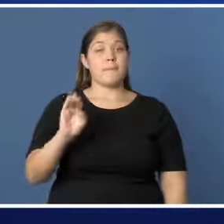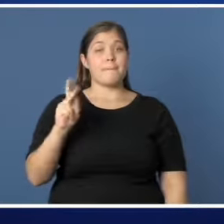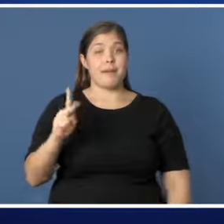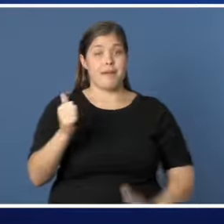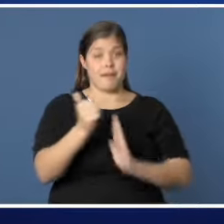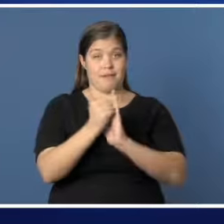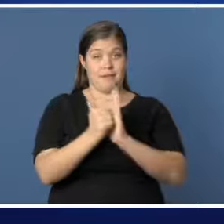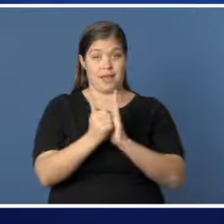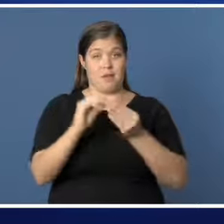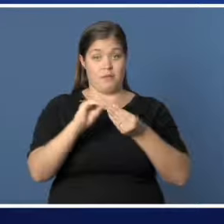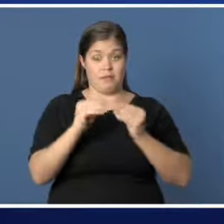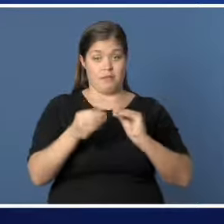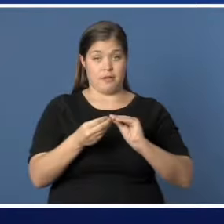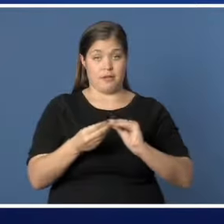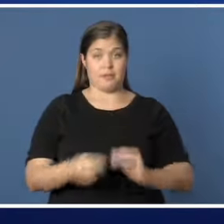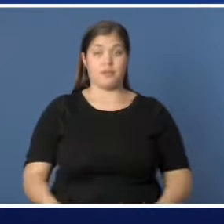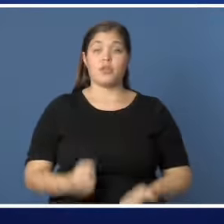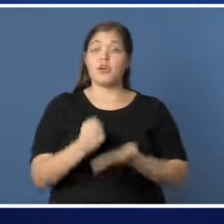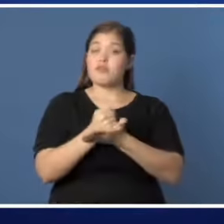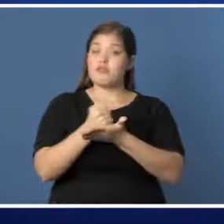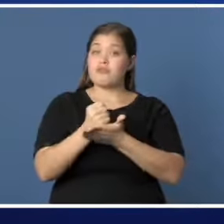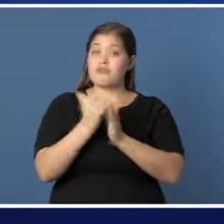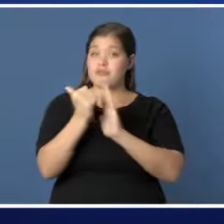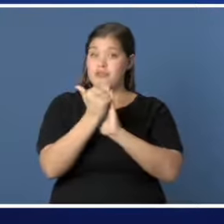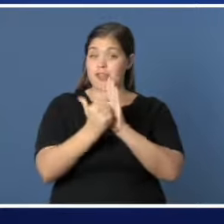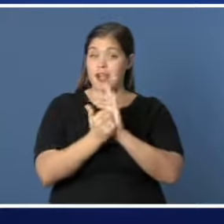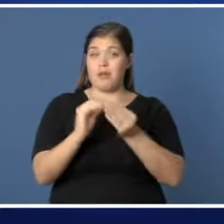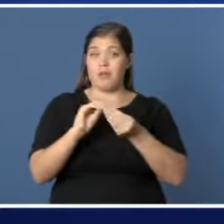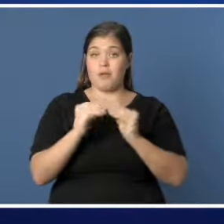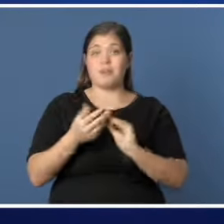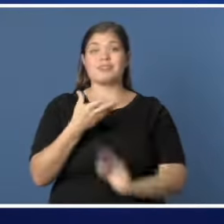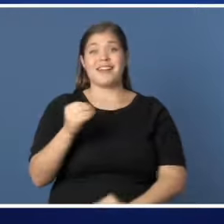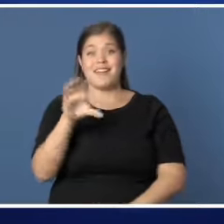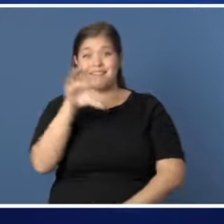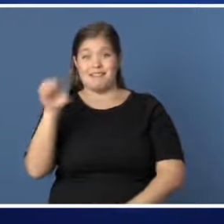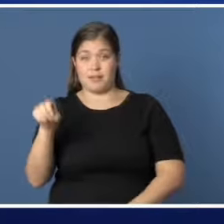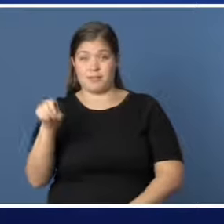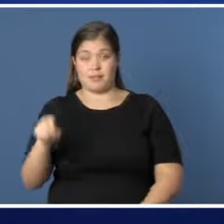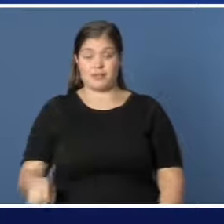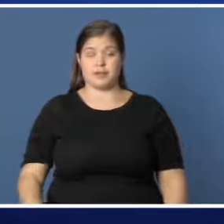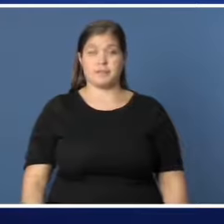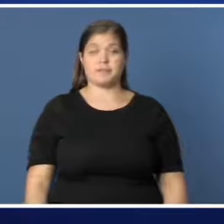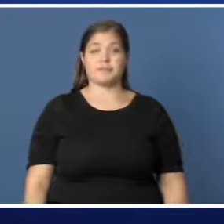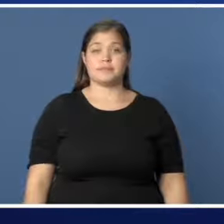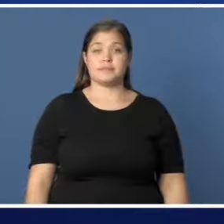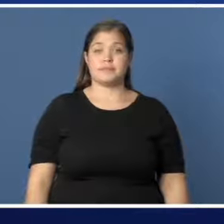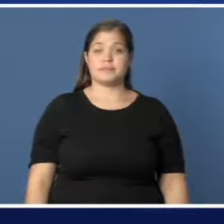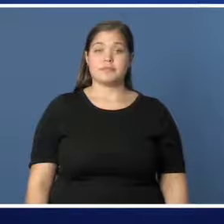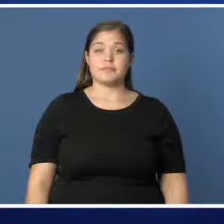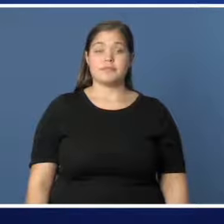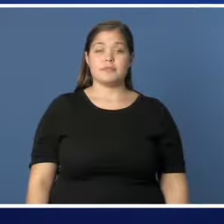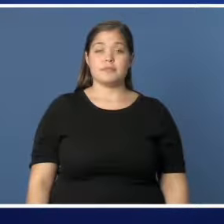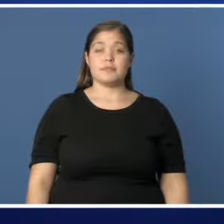bank account numbers, credit card account numbers, and companies.